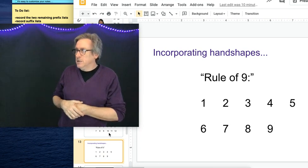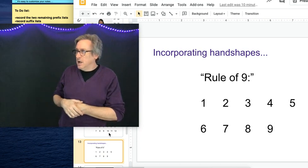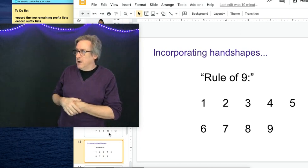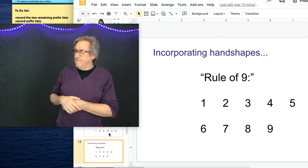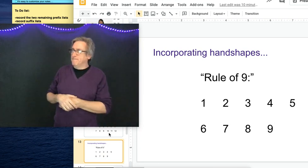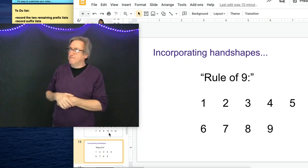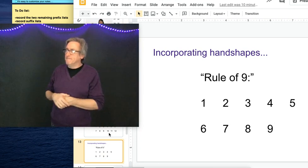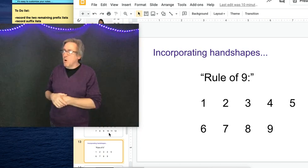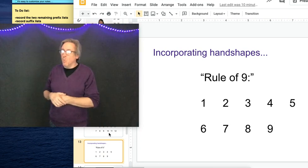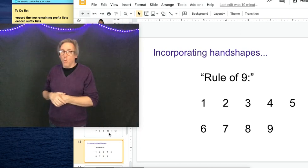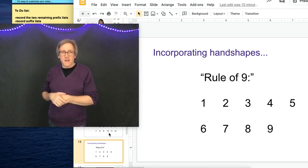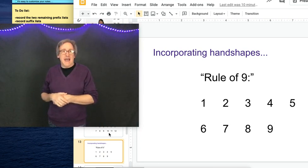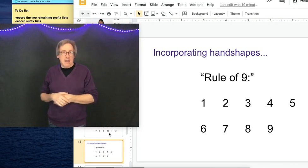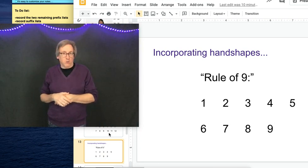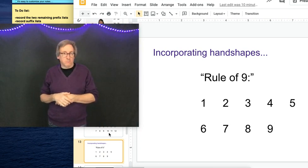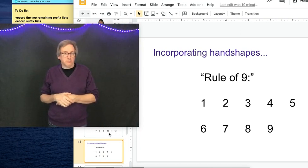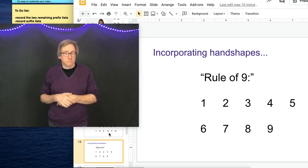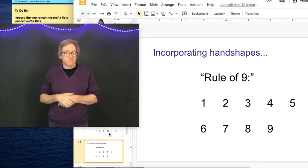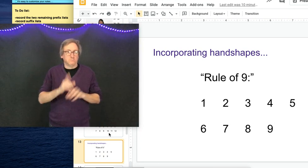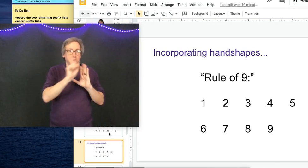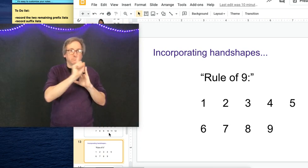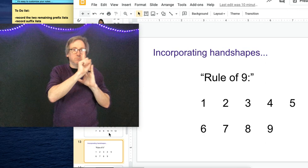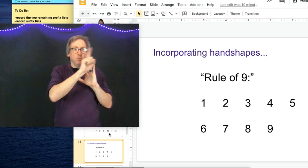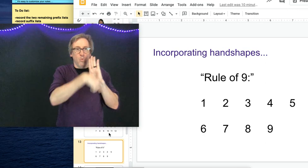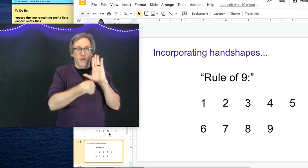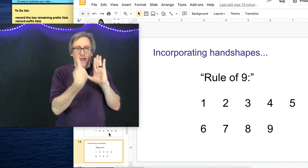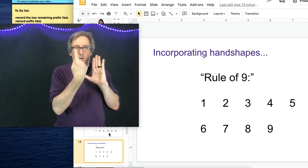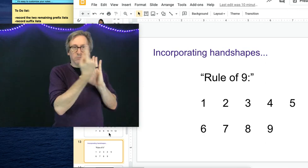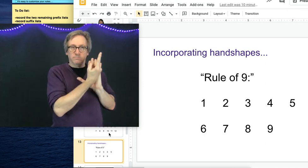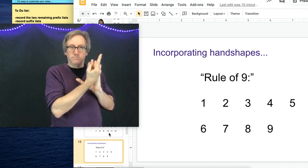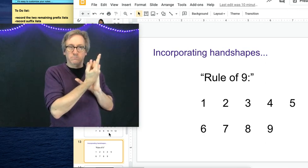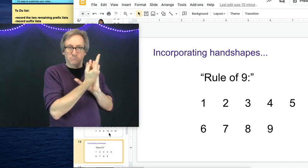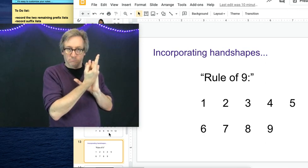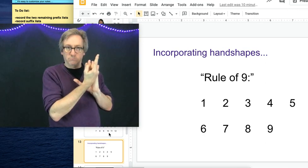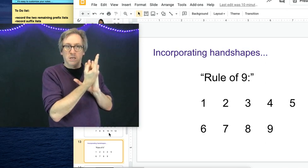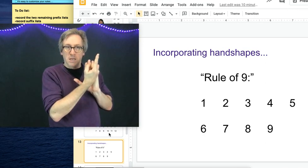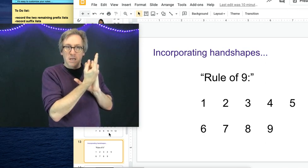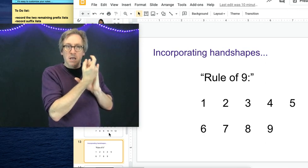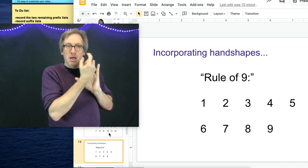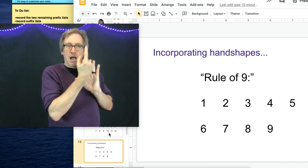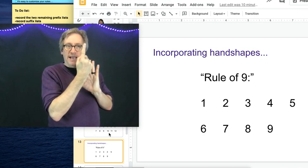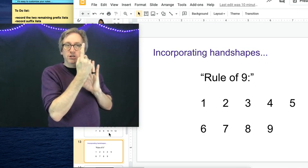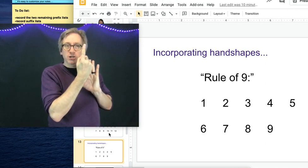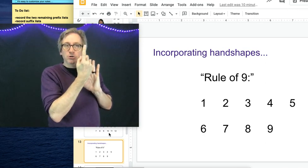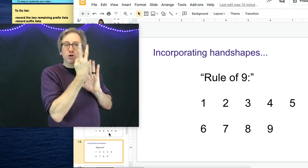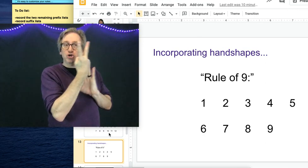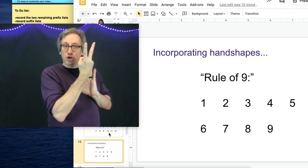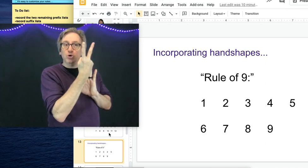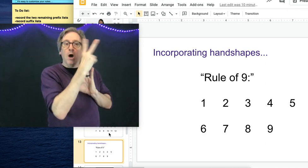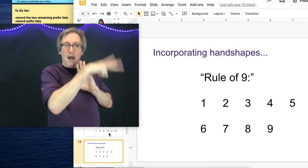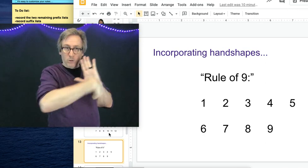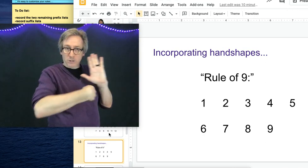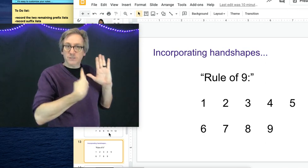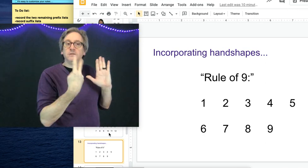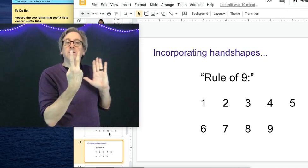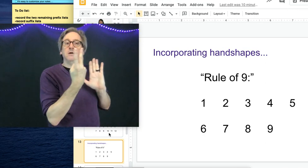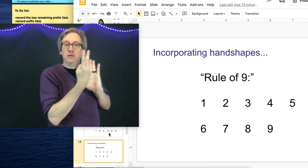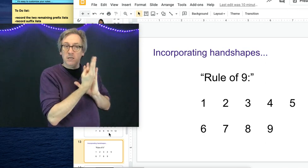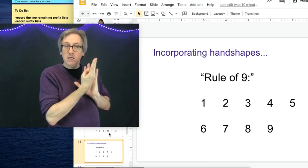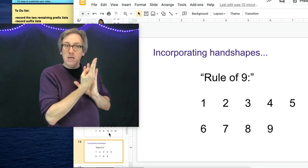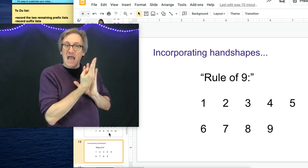sign 1 hour, 1 hour, I could do